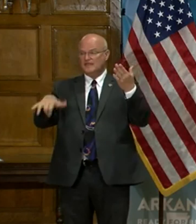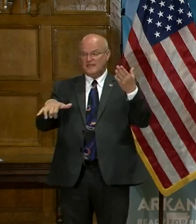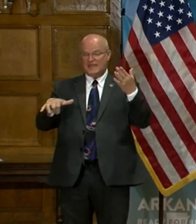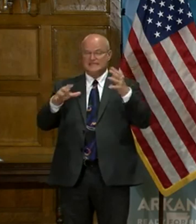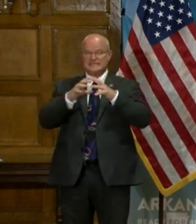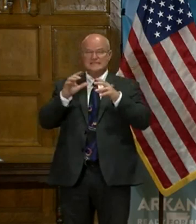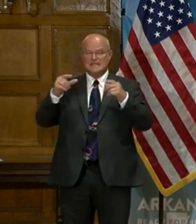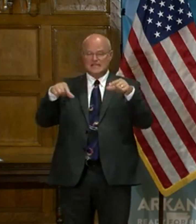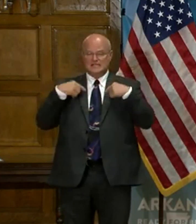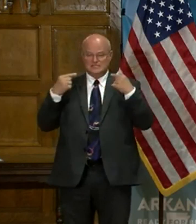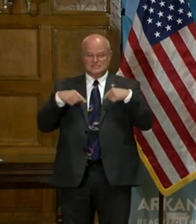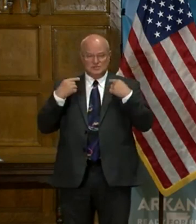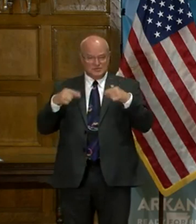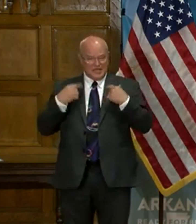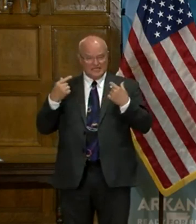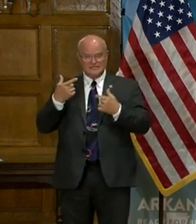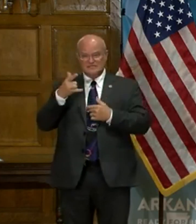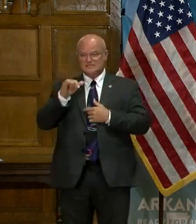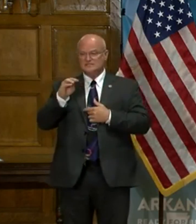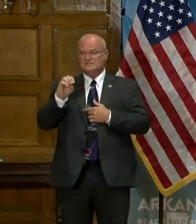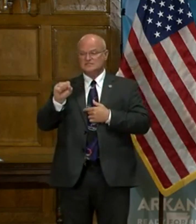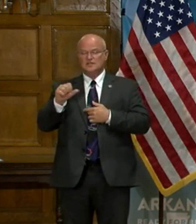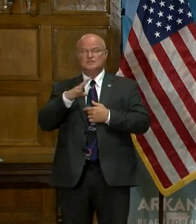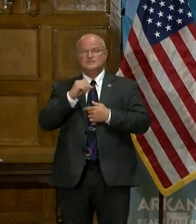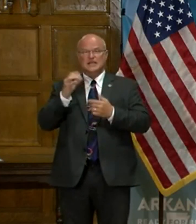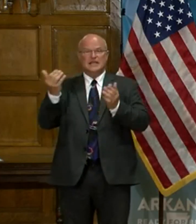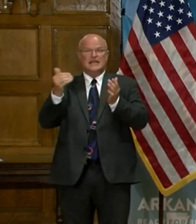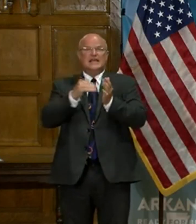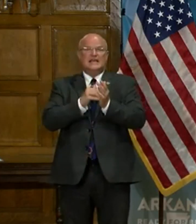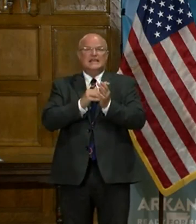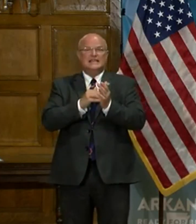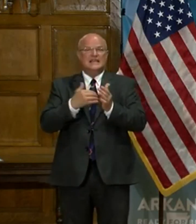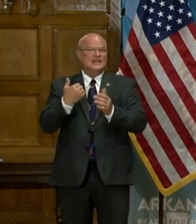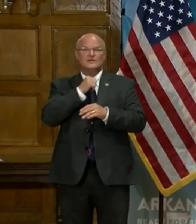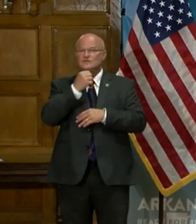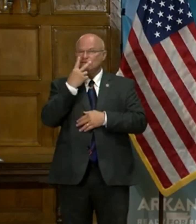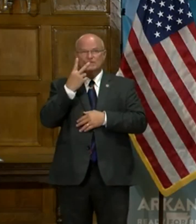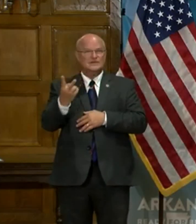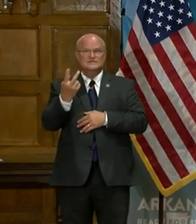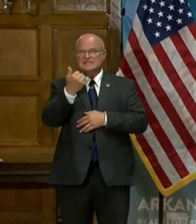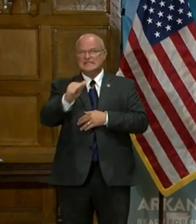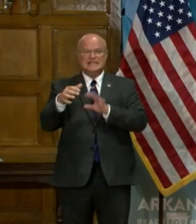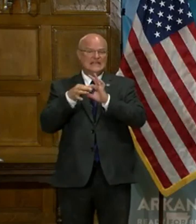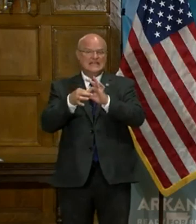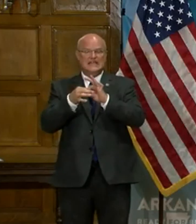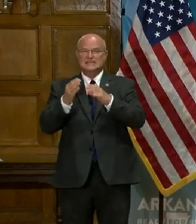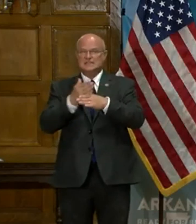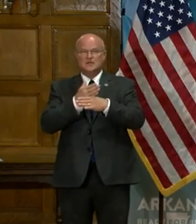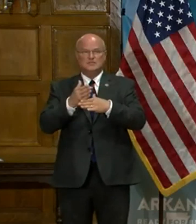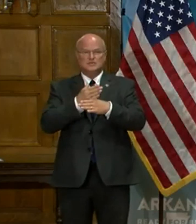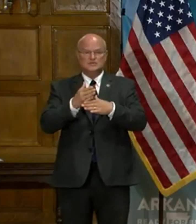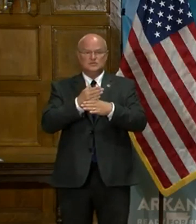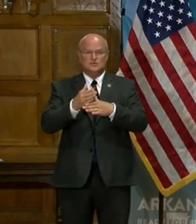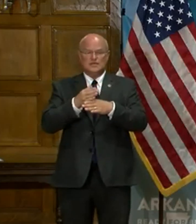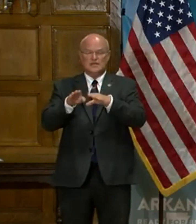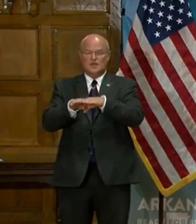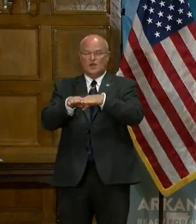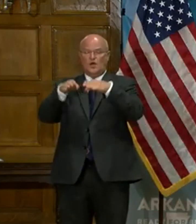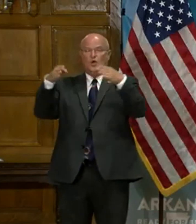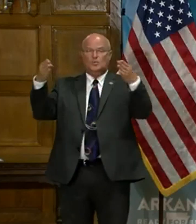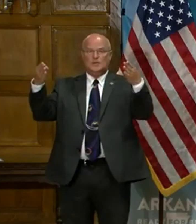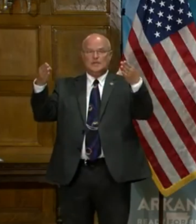that extent, and gymnasiums. And again, we do not see any connection between lifting